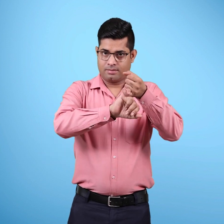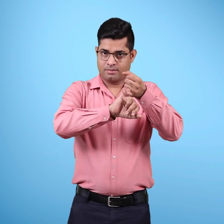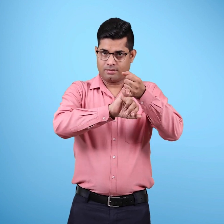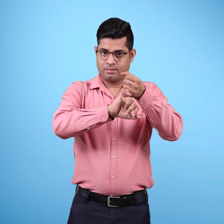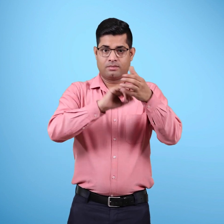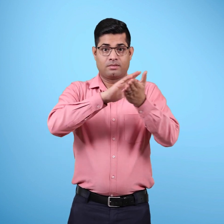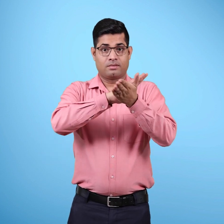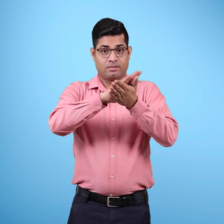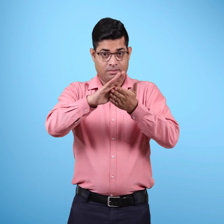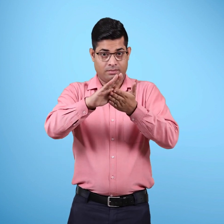shrubs,